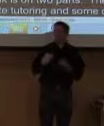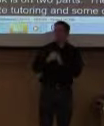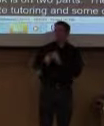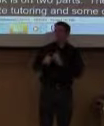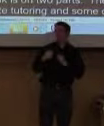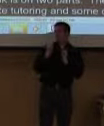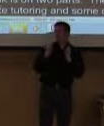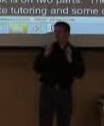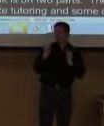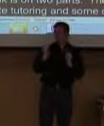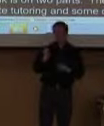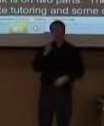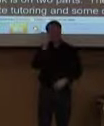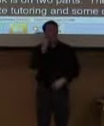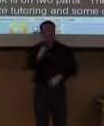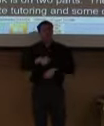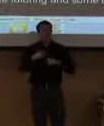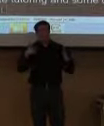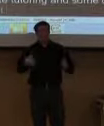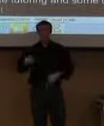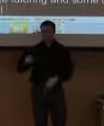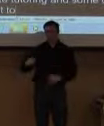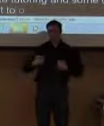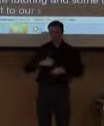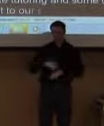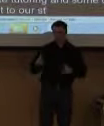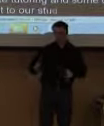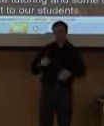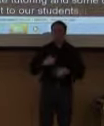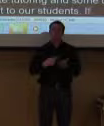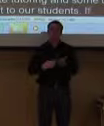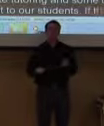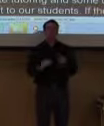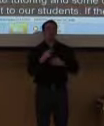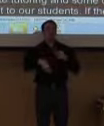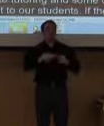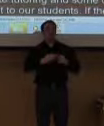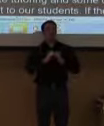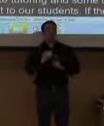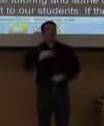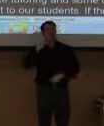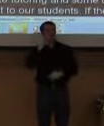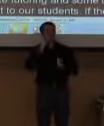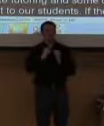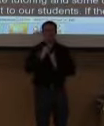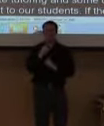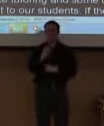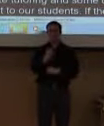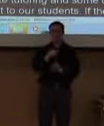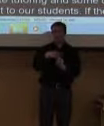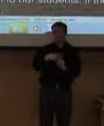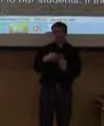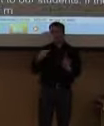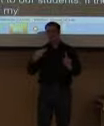students. If there's any time left, and there should be, I'll talk a little bit about how my experience with Google and